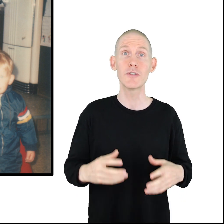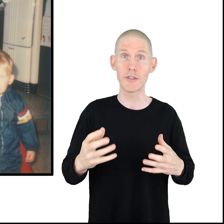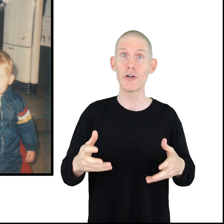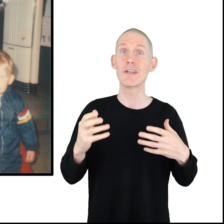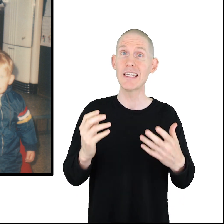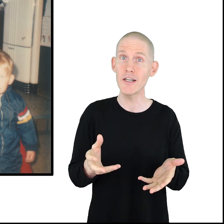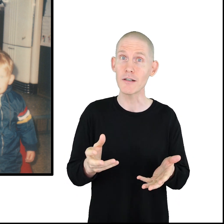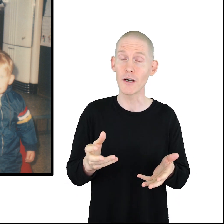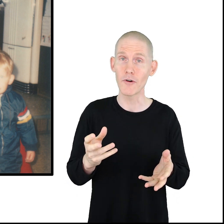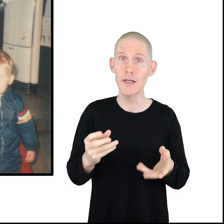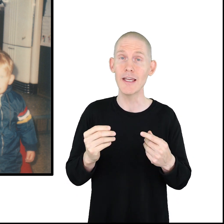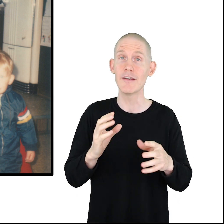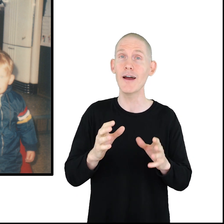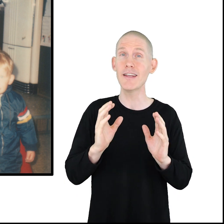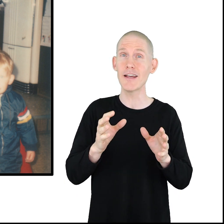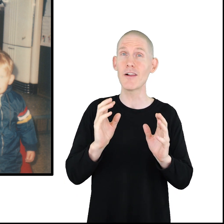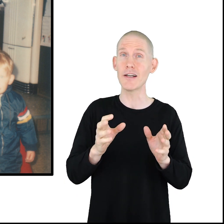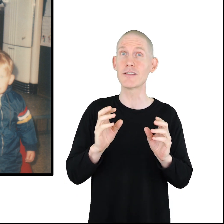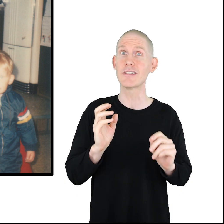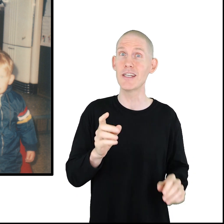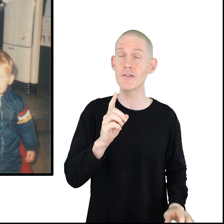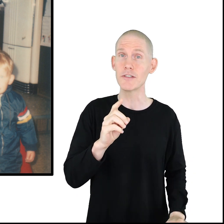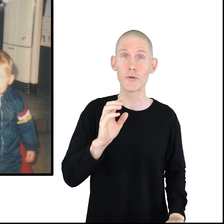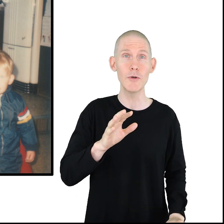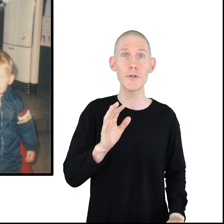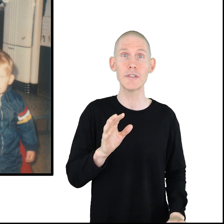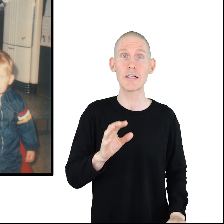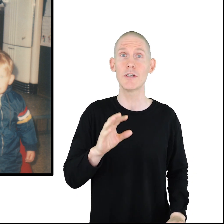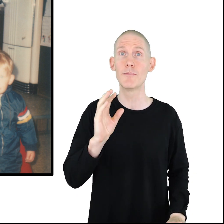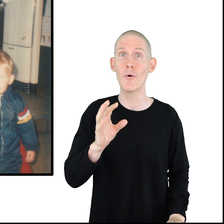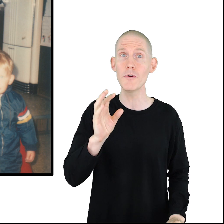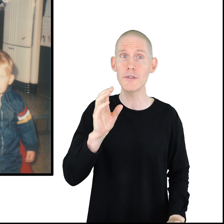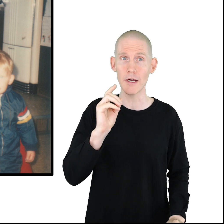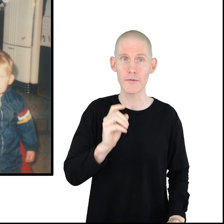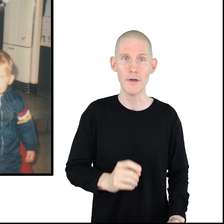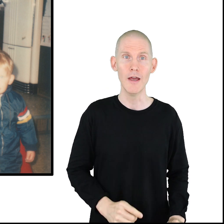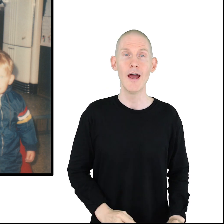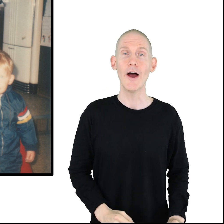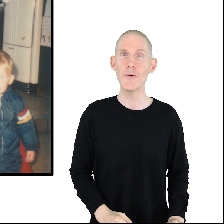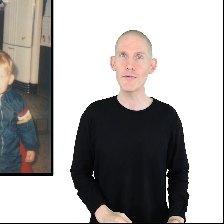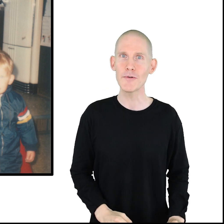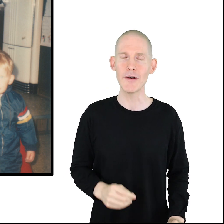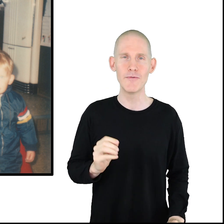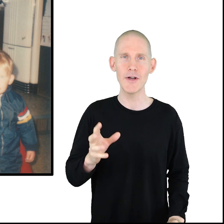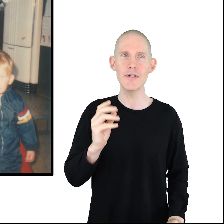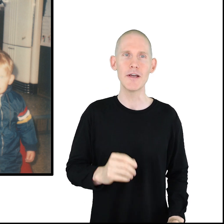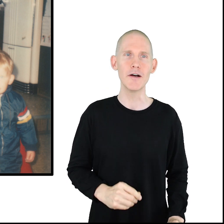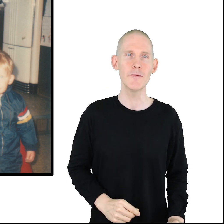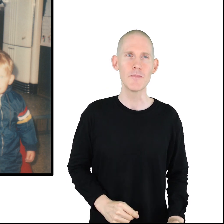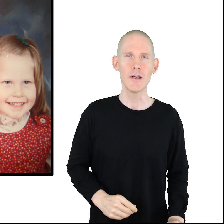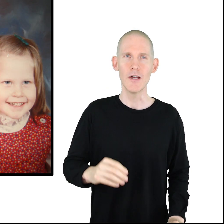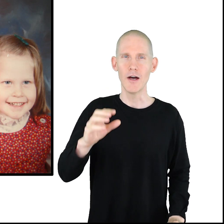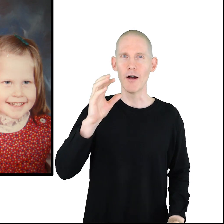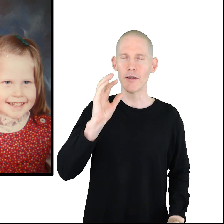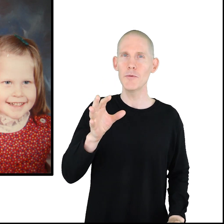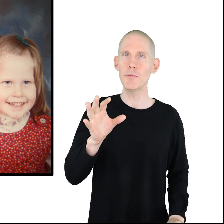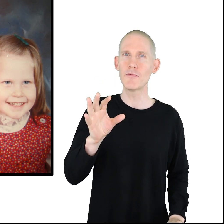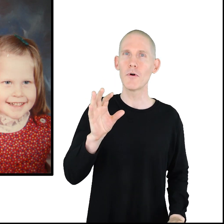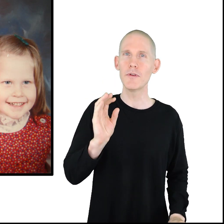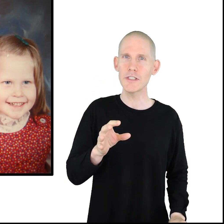still hear. All right. He had not yet lost his hearing. So he wasn't actually born deaf. However, at very young, a little bit before this